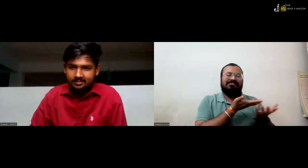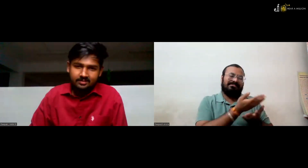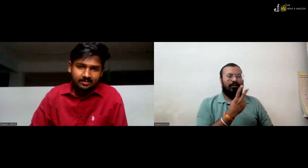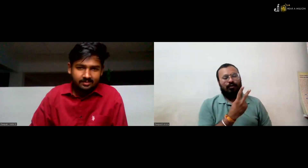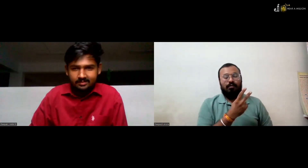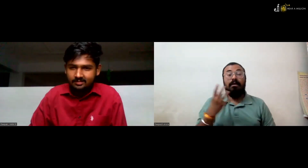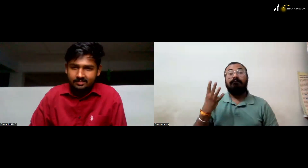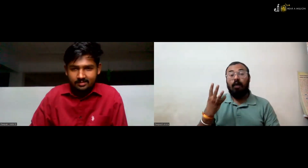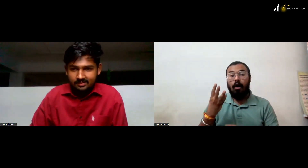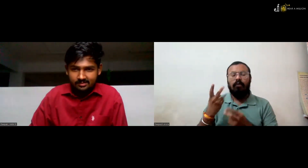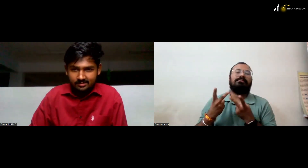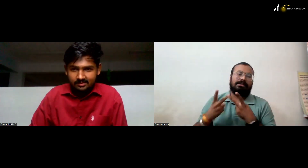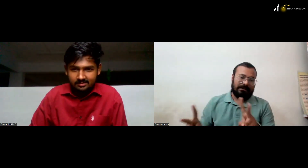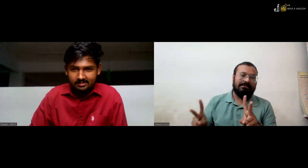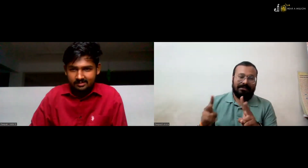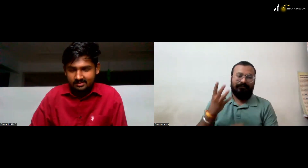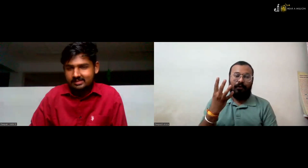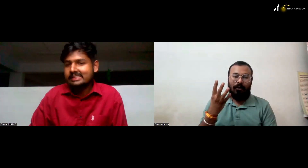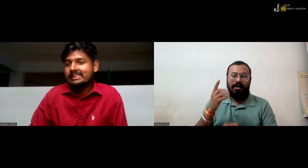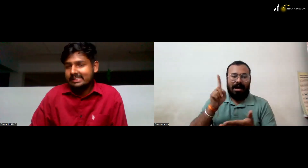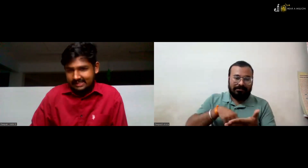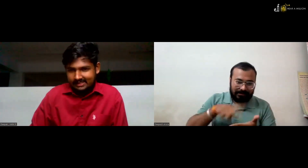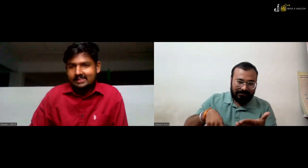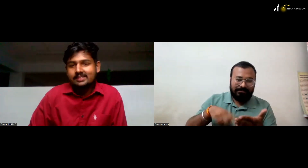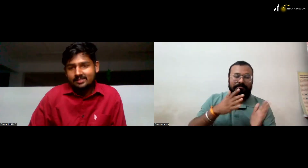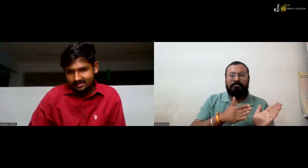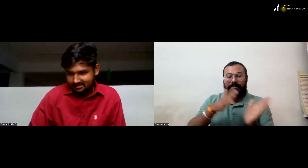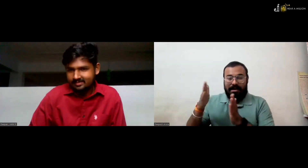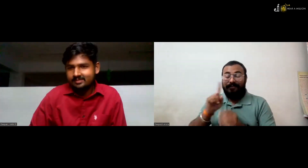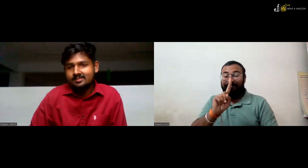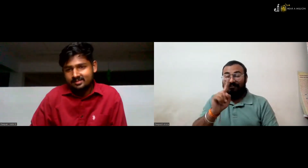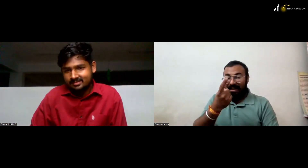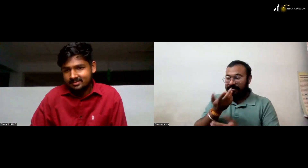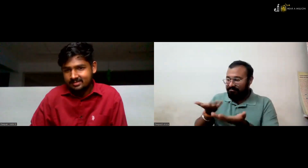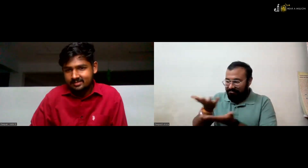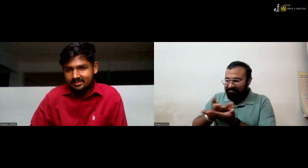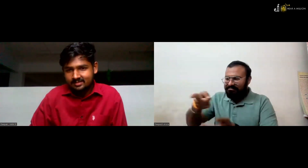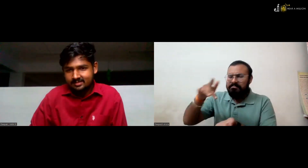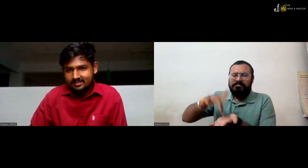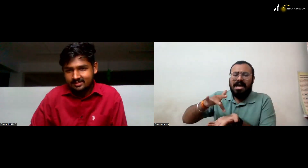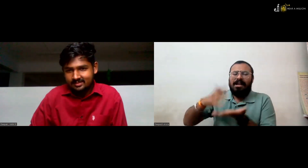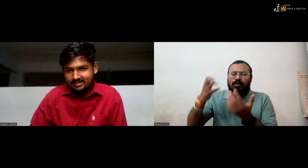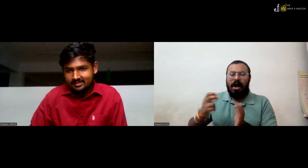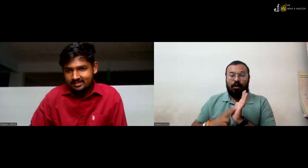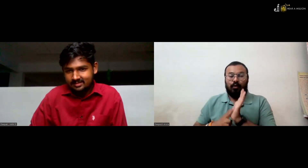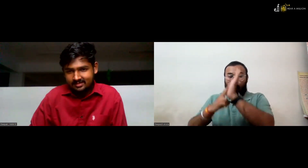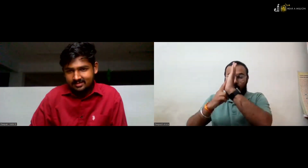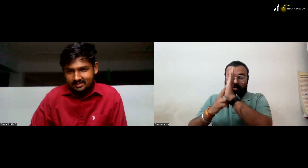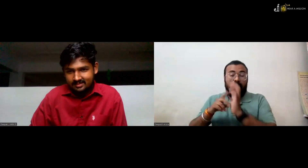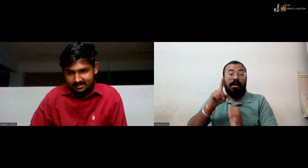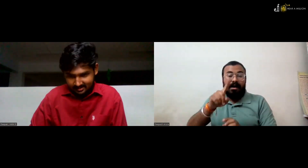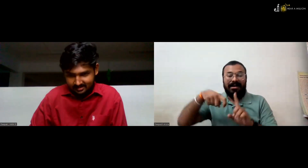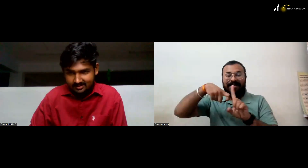easy to have discussions and we can solve a problem easily. But when we are in a group of four people, it's